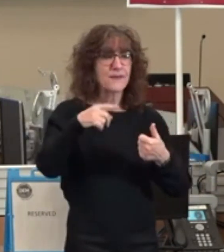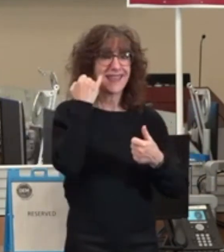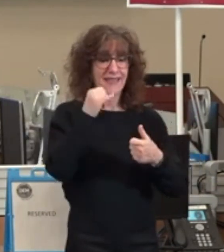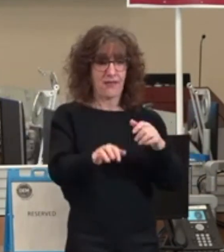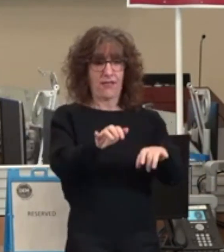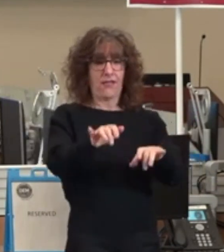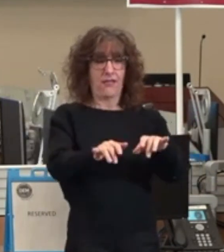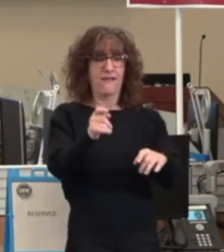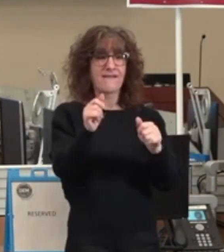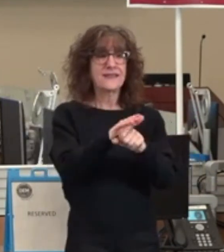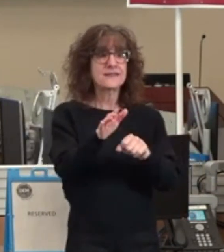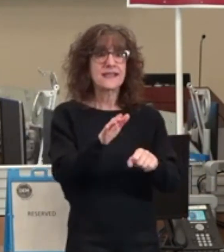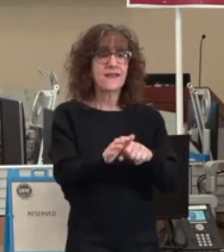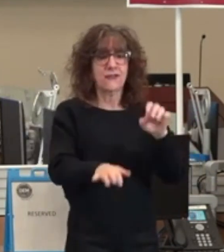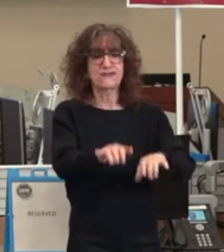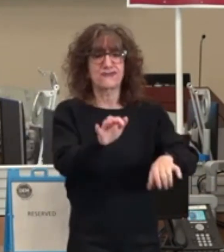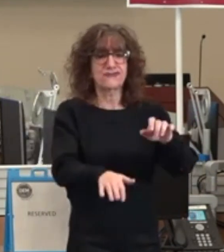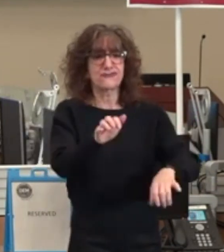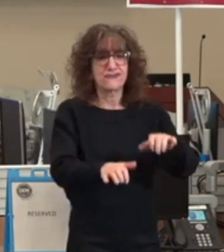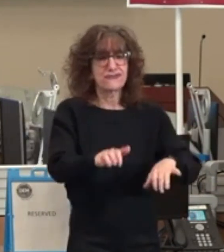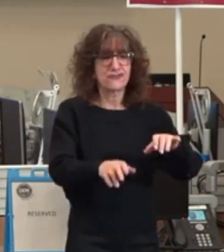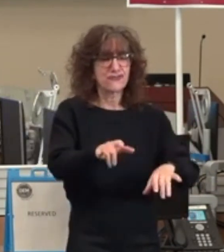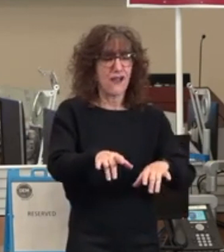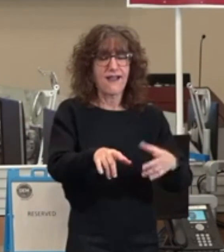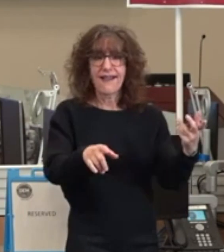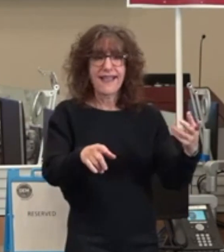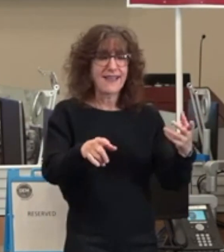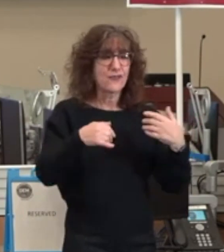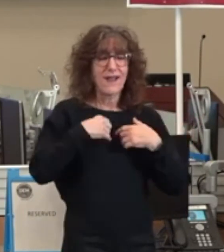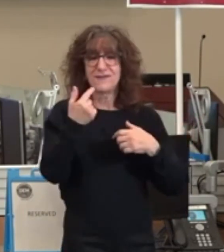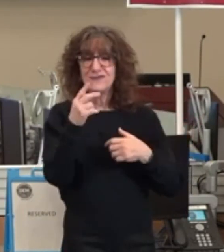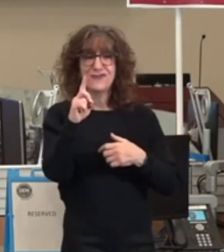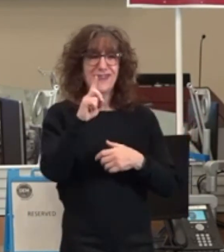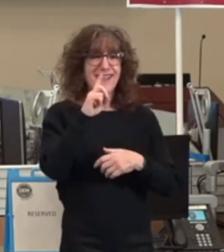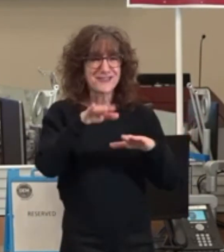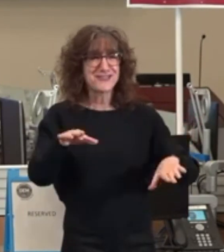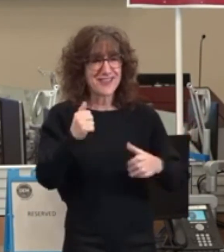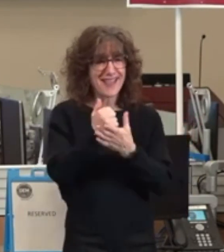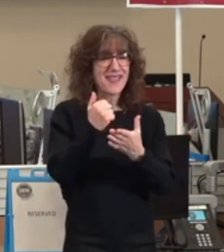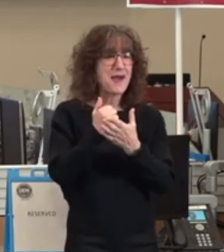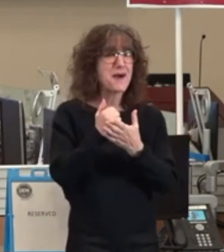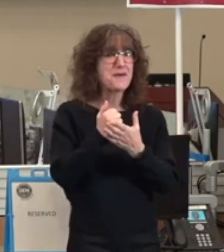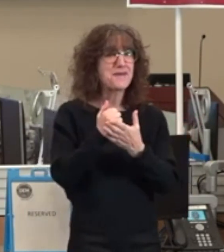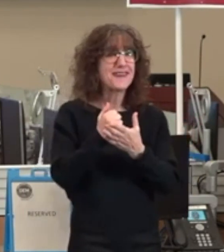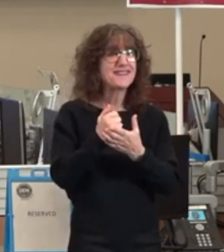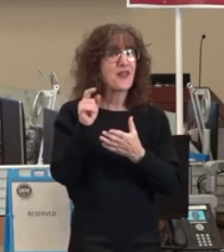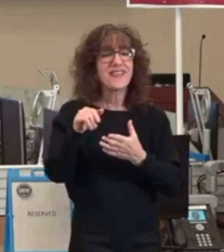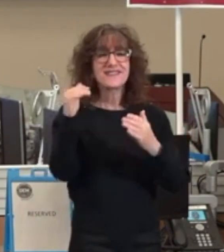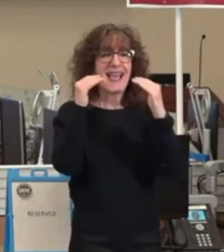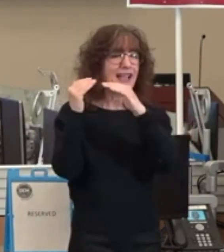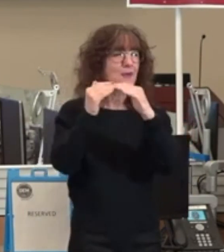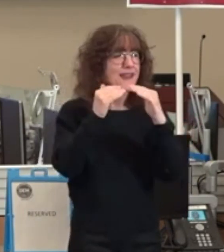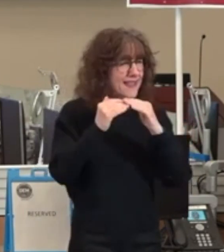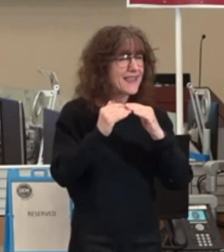your fingers are fast enough, you can get online and try to quickly, or if you have grandchildren who can assist you. So there's a whole